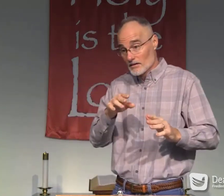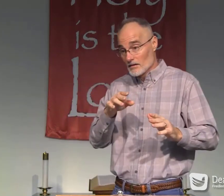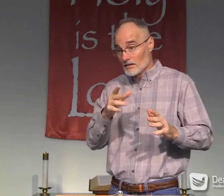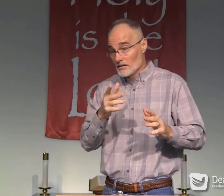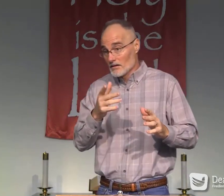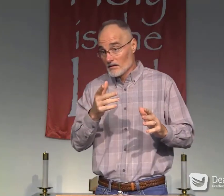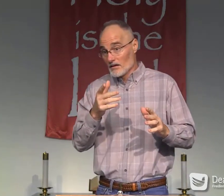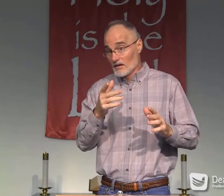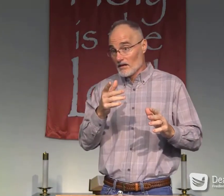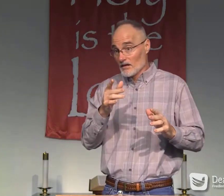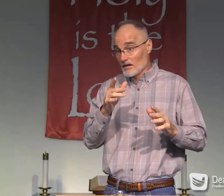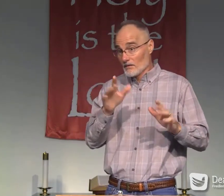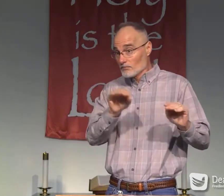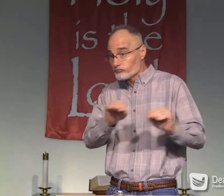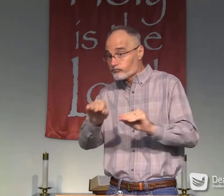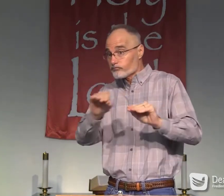Now, maybe Jesus means